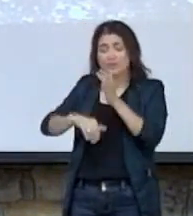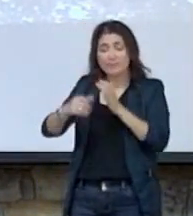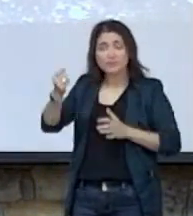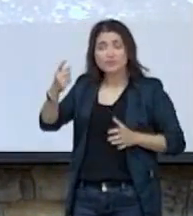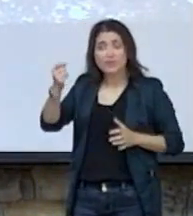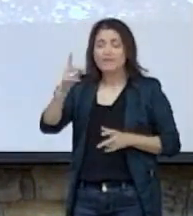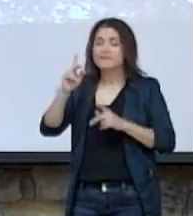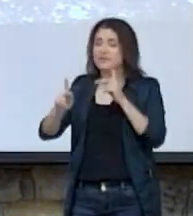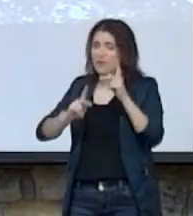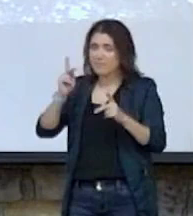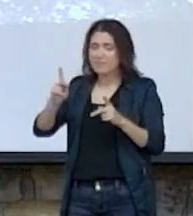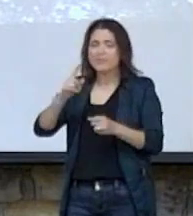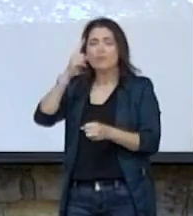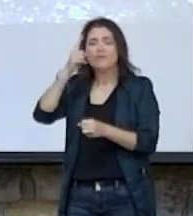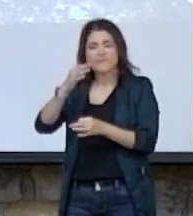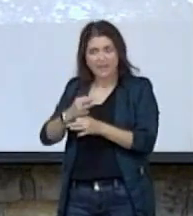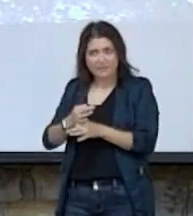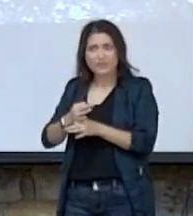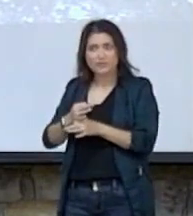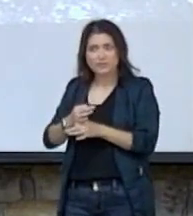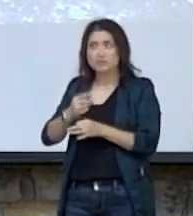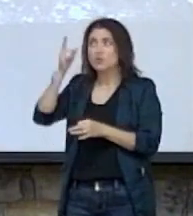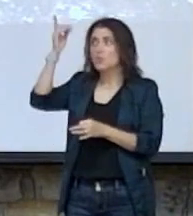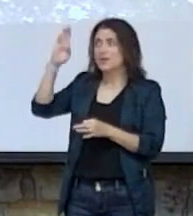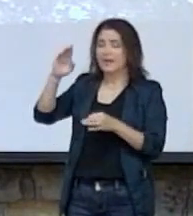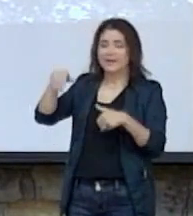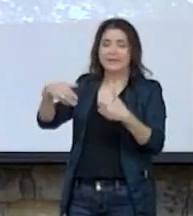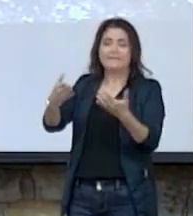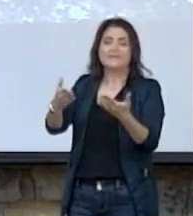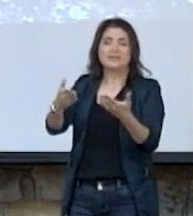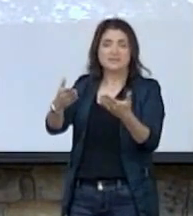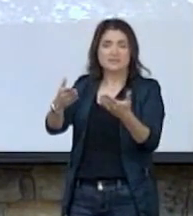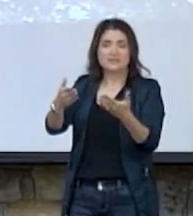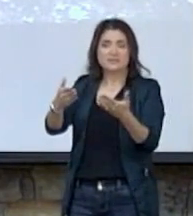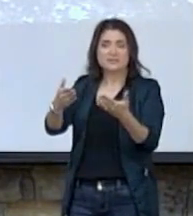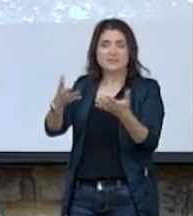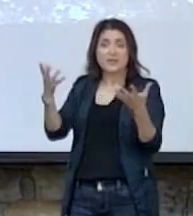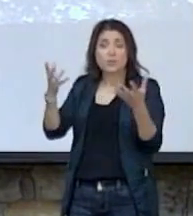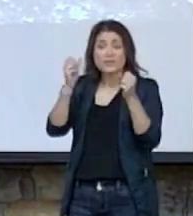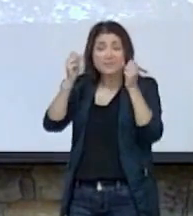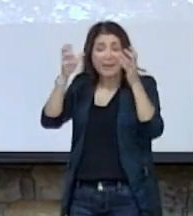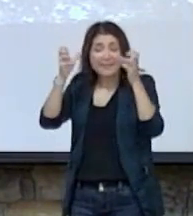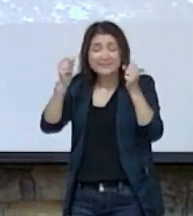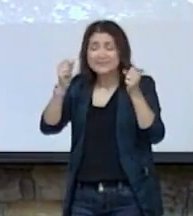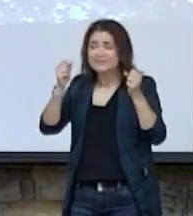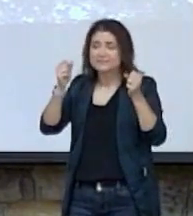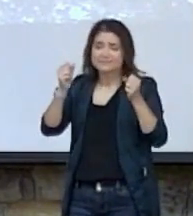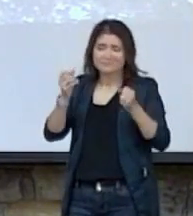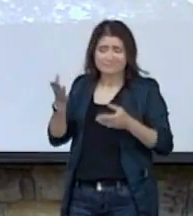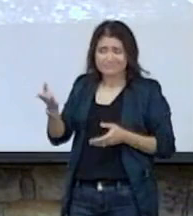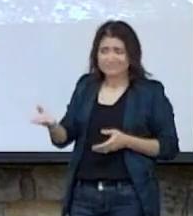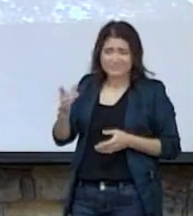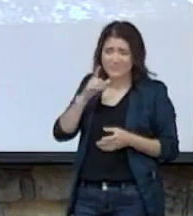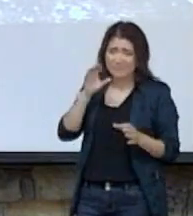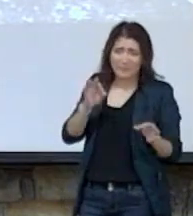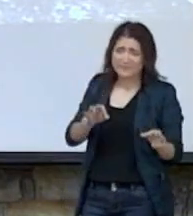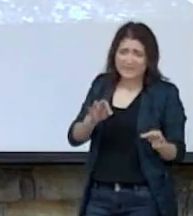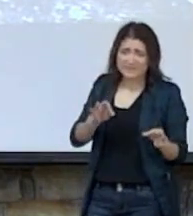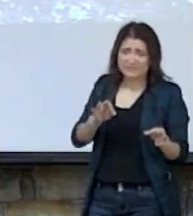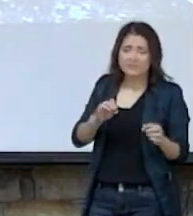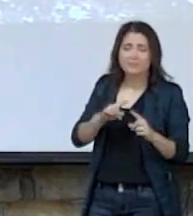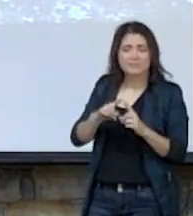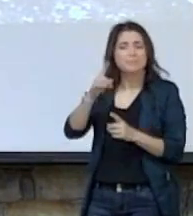were faithful to what God had given them. And here's what's amazing. They weren't perfect. They were